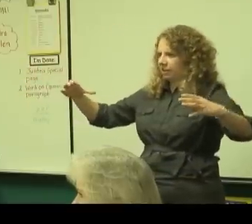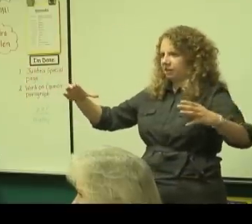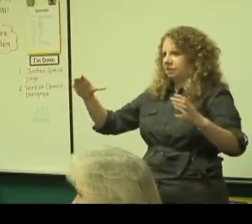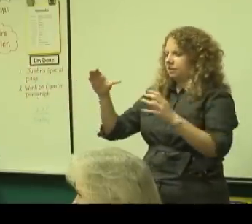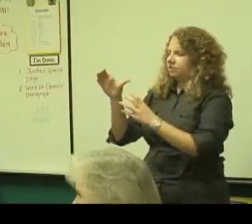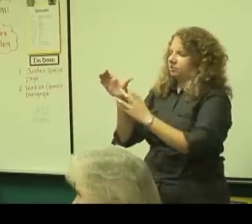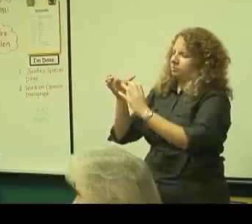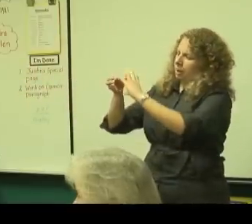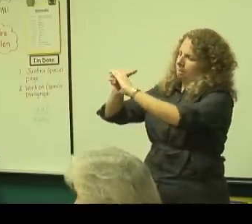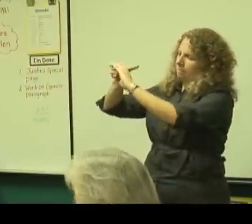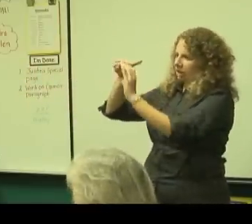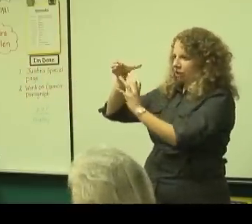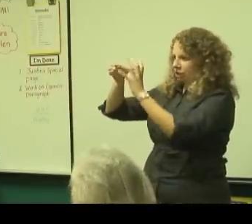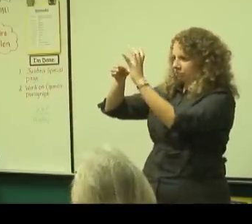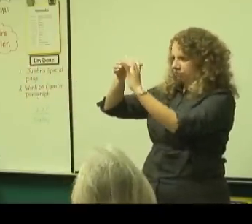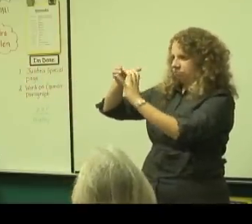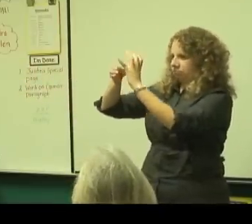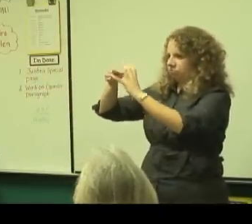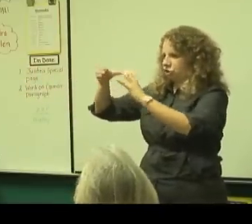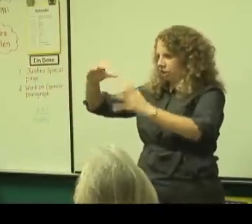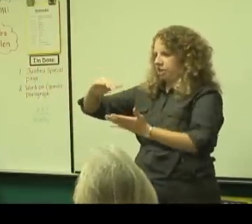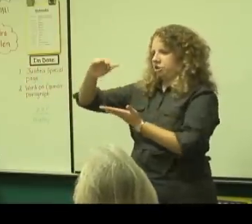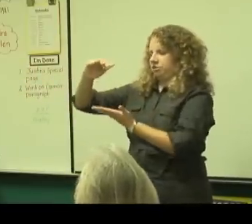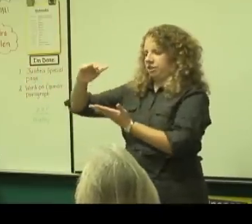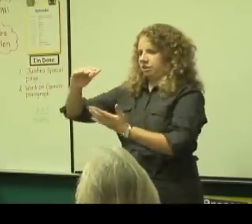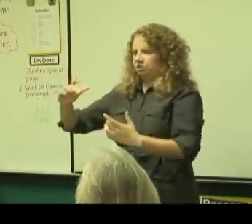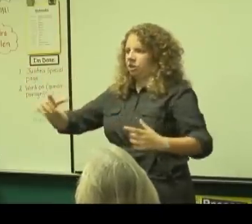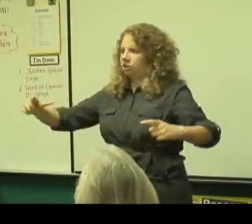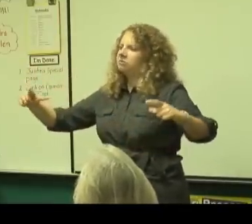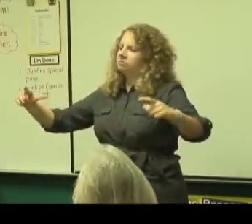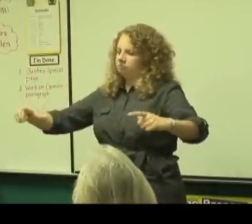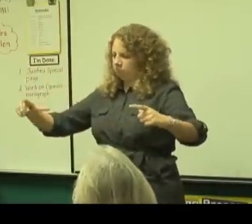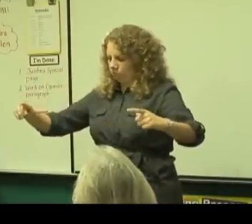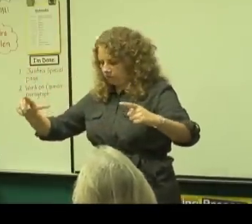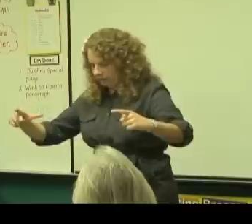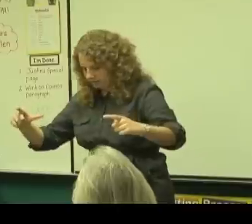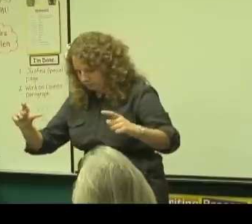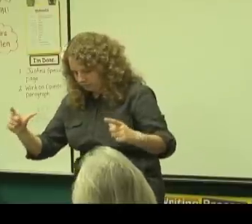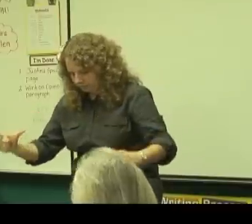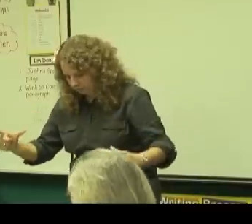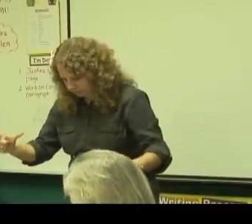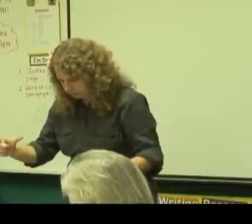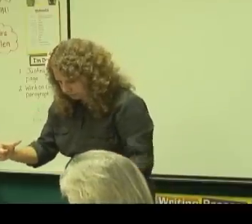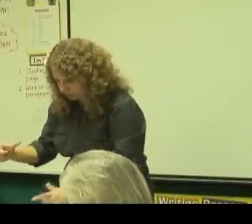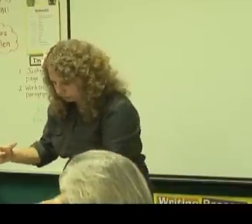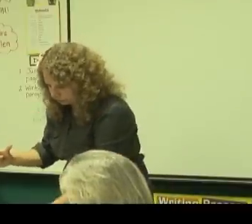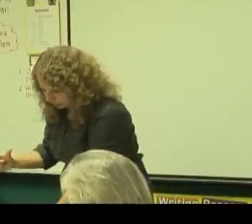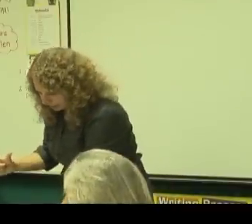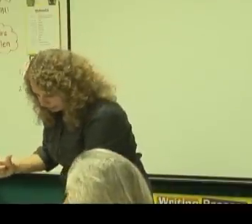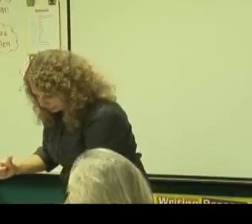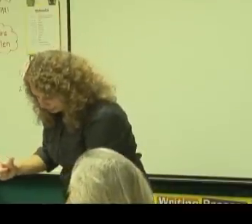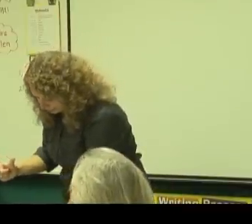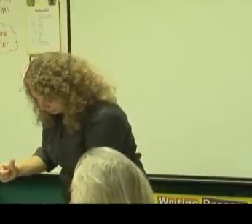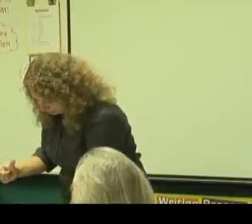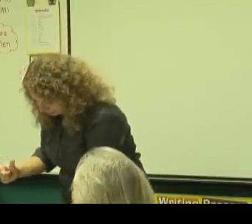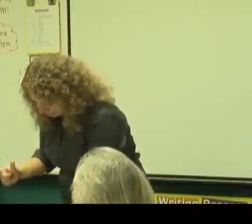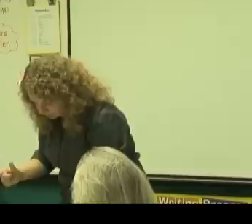like a bigger, chunkier thing, Okay. taller. More like something thinner, flatter. Okay,